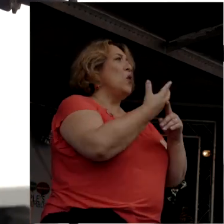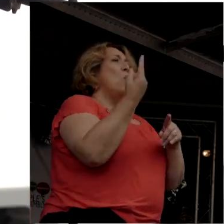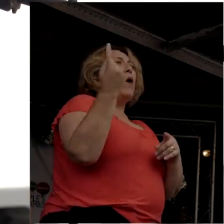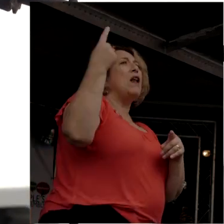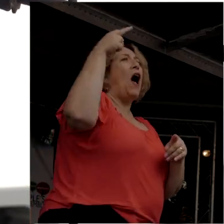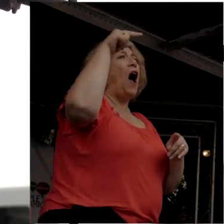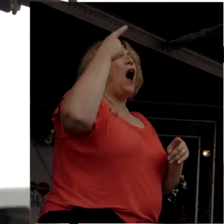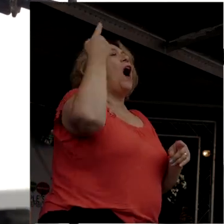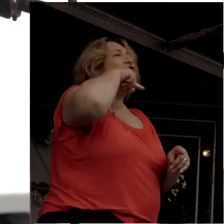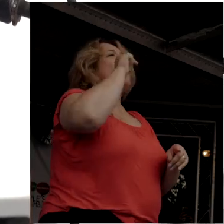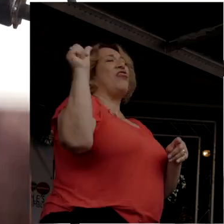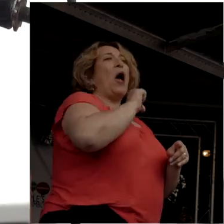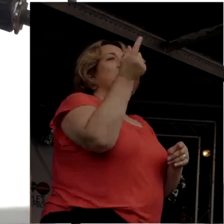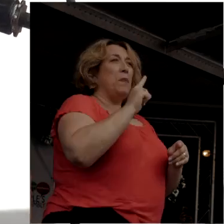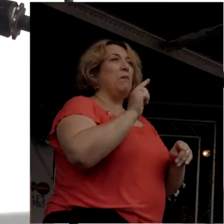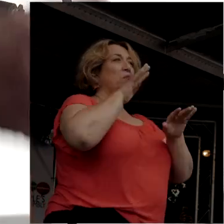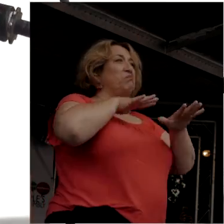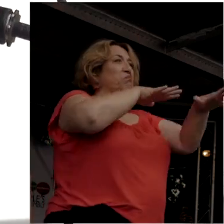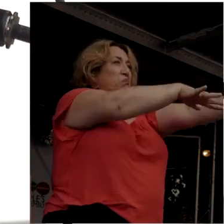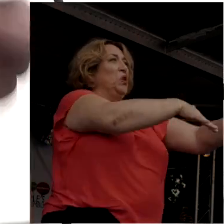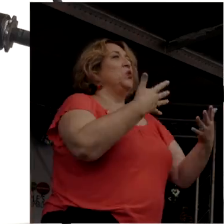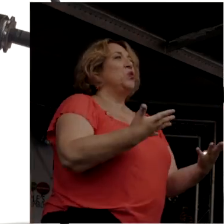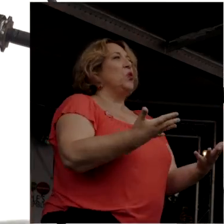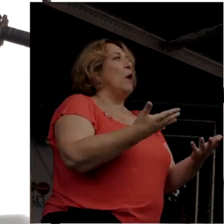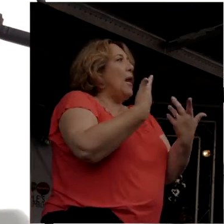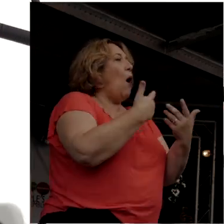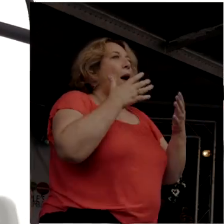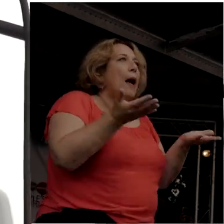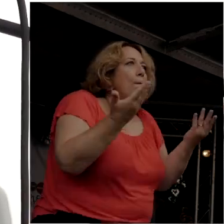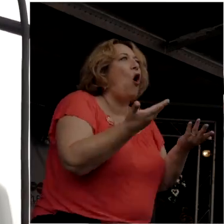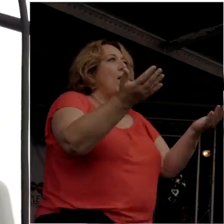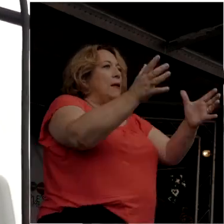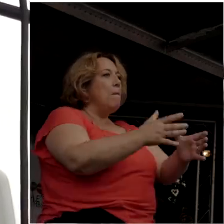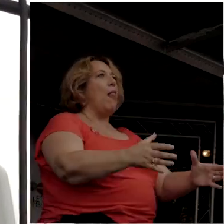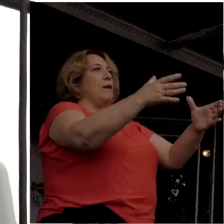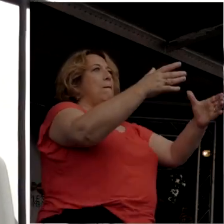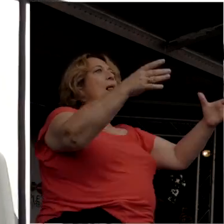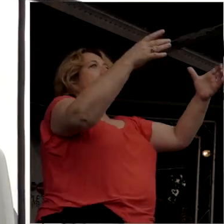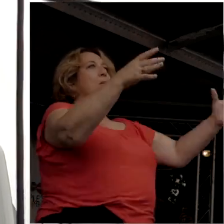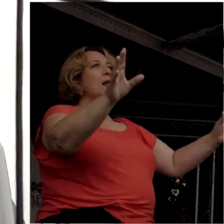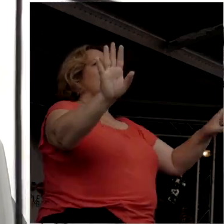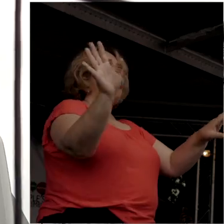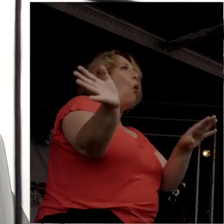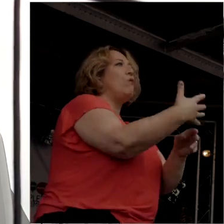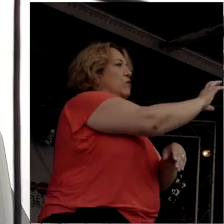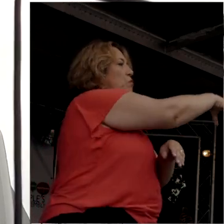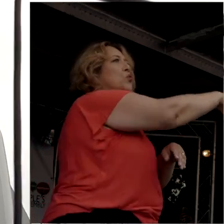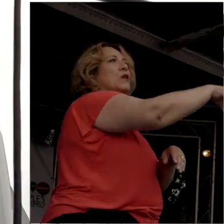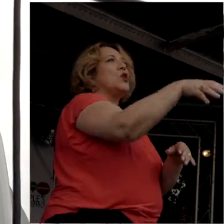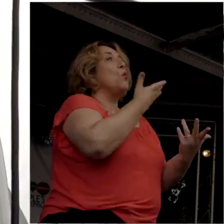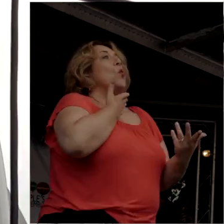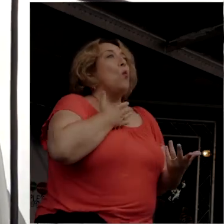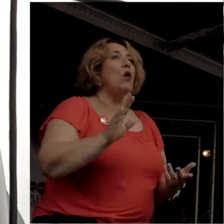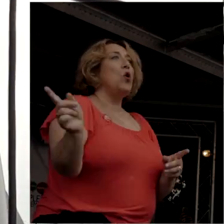out on the streets today. Let's build and build and build in every community. Because we want in every